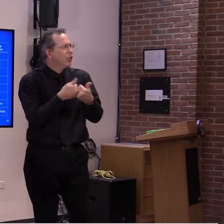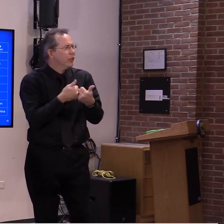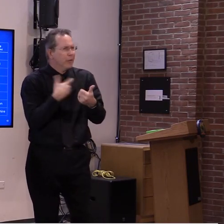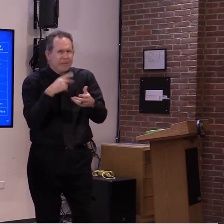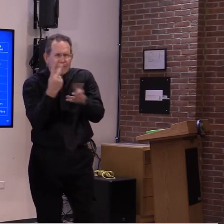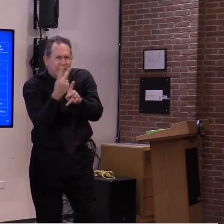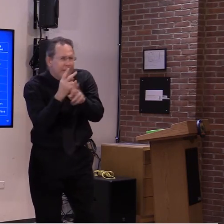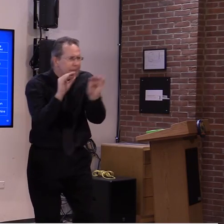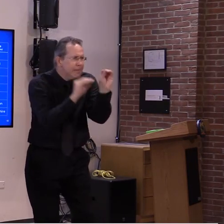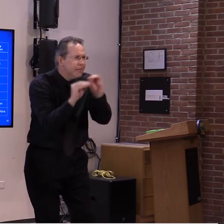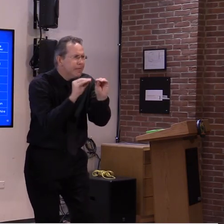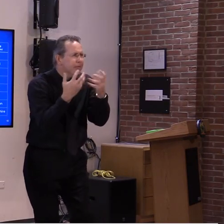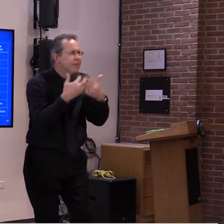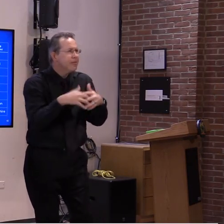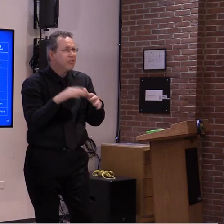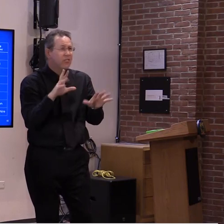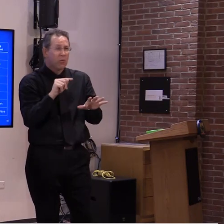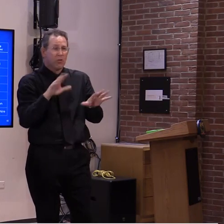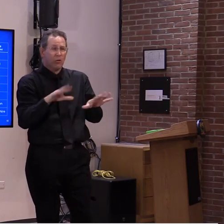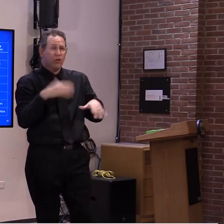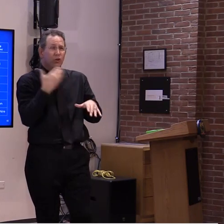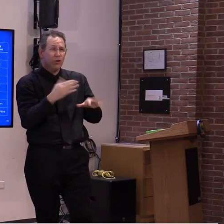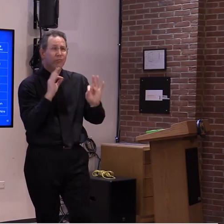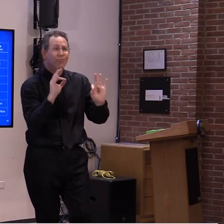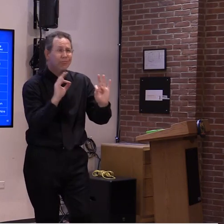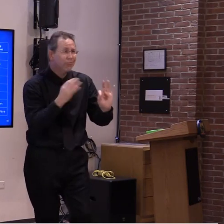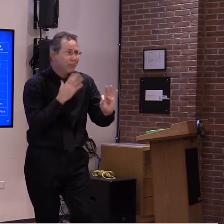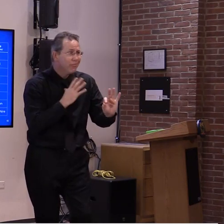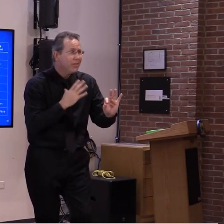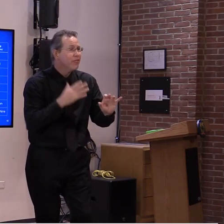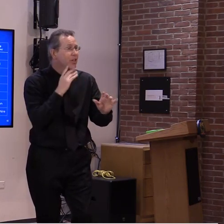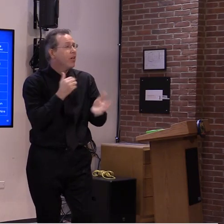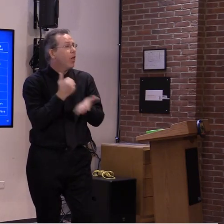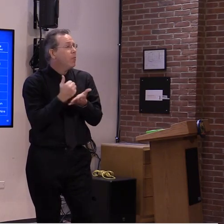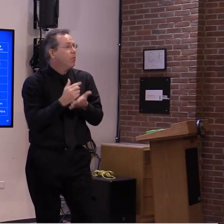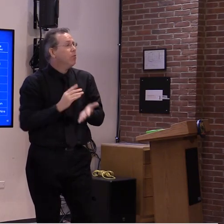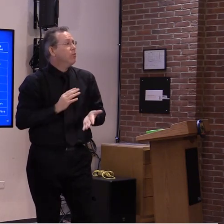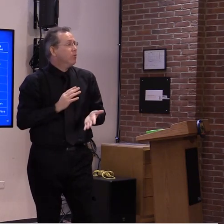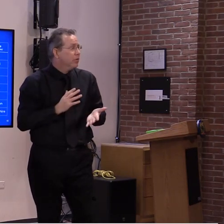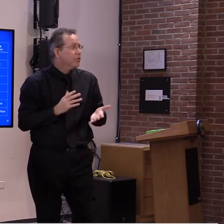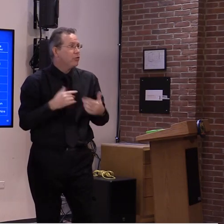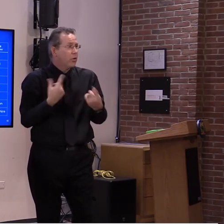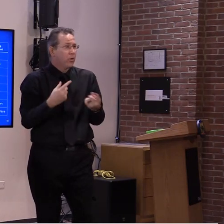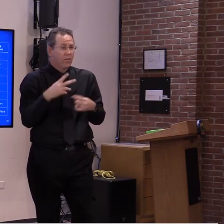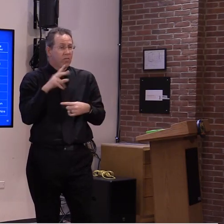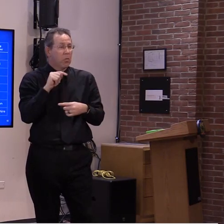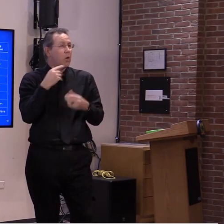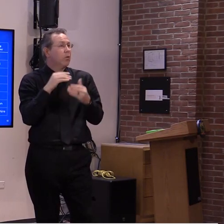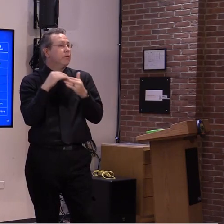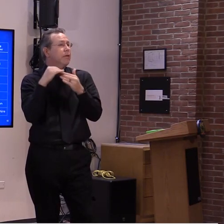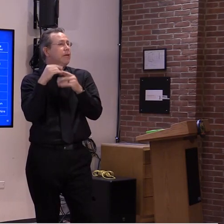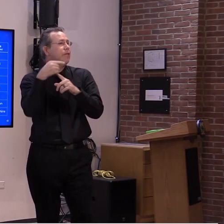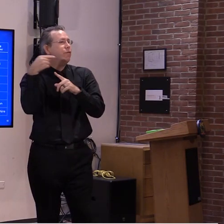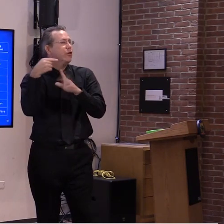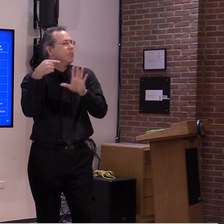you're making are still having a really big impact. When we measure our pandemic response